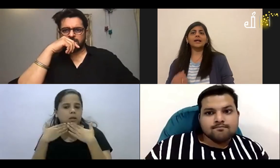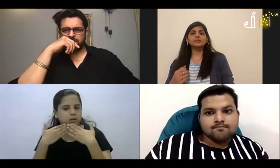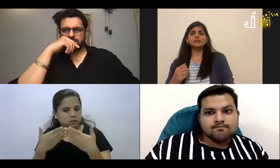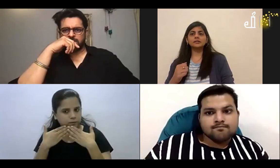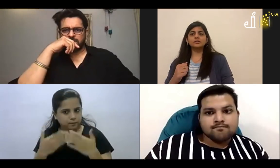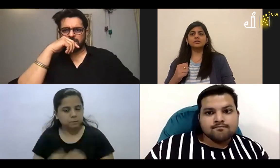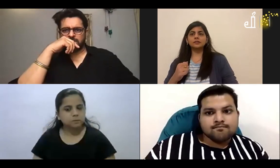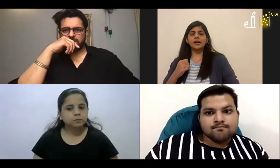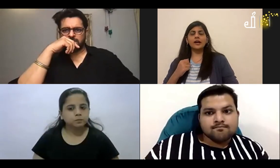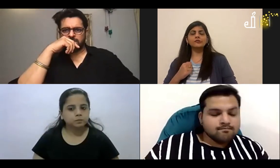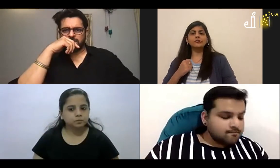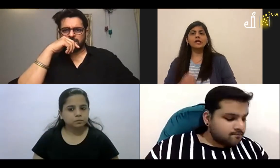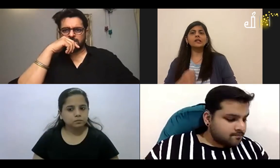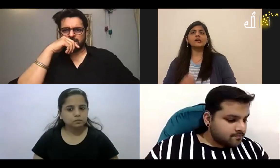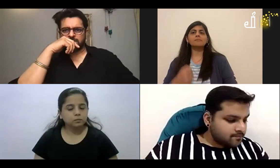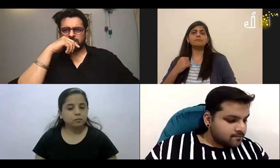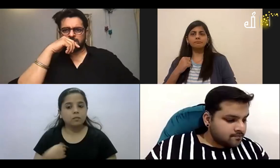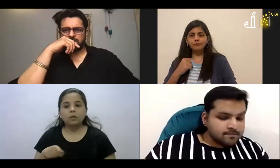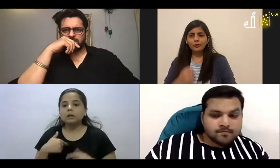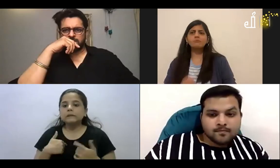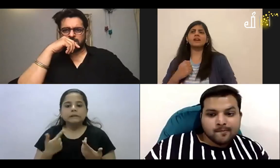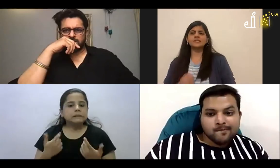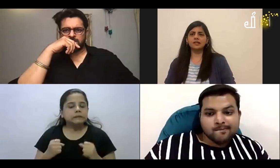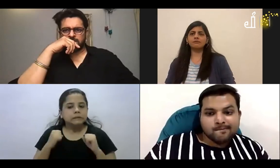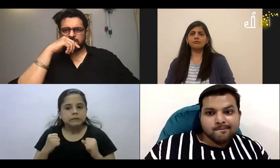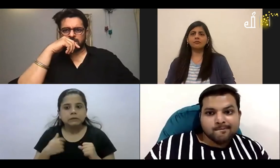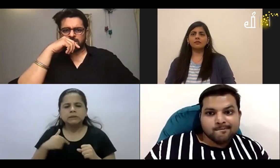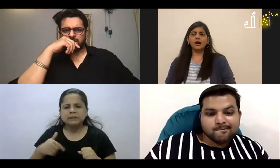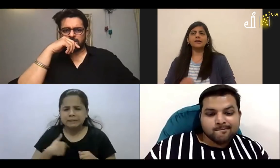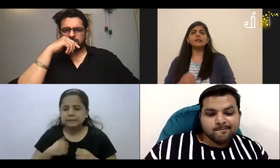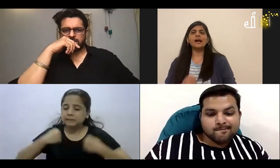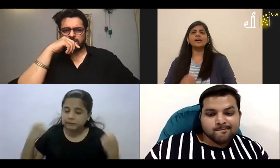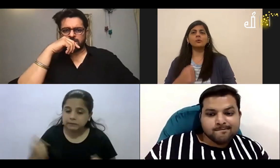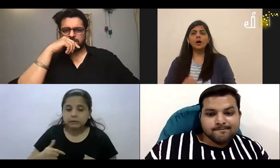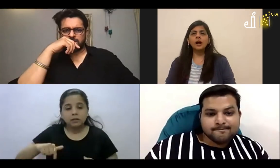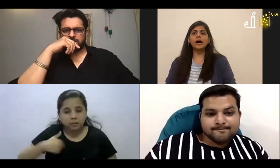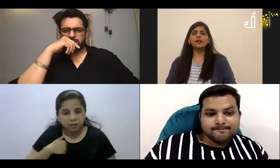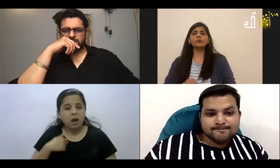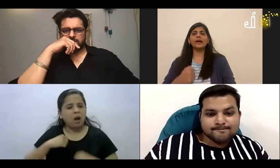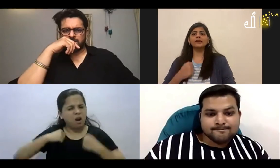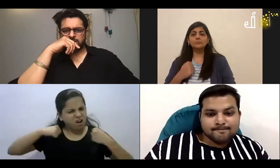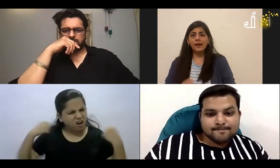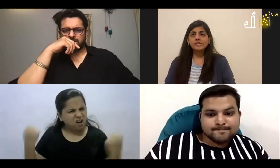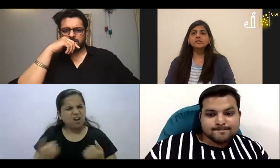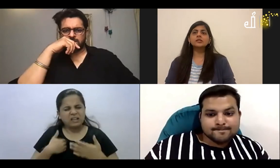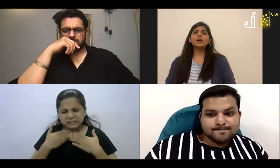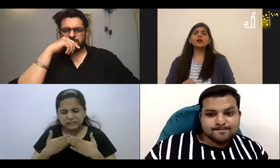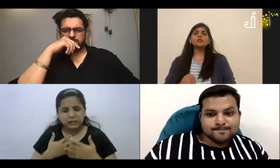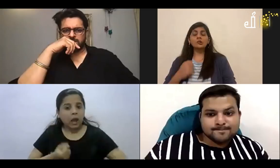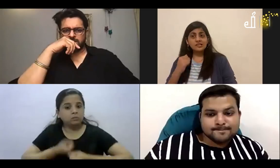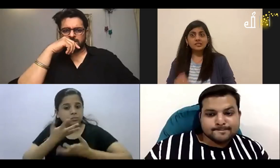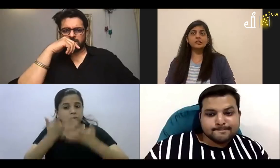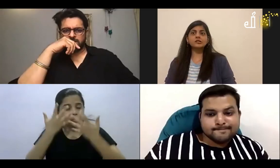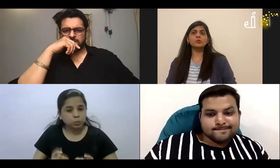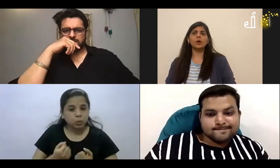I had to really prove myself. I really had to work hard to express,